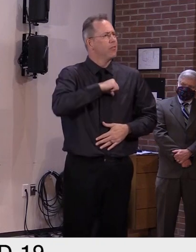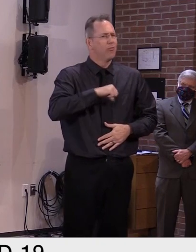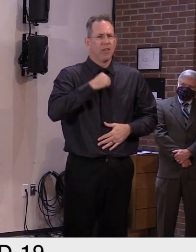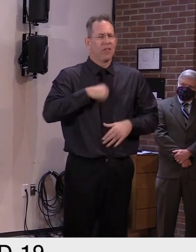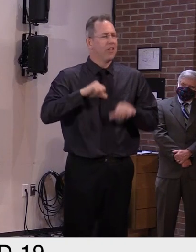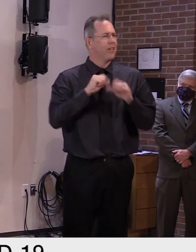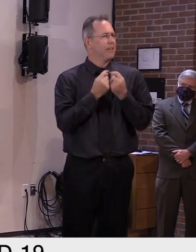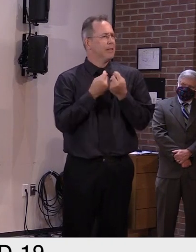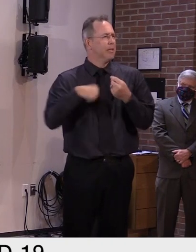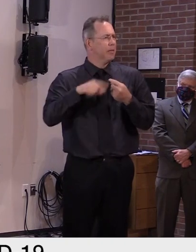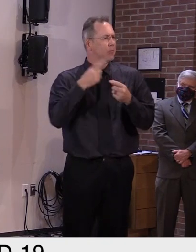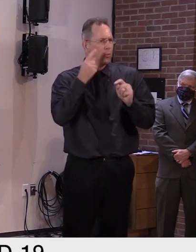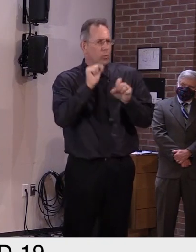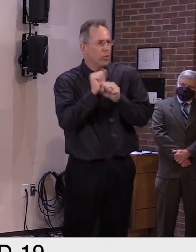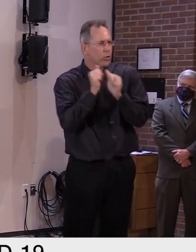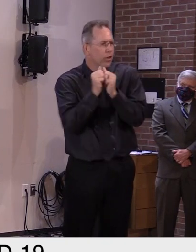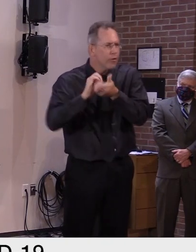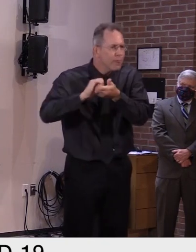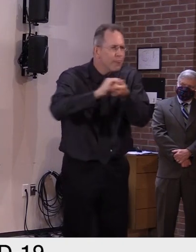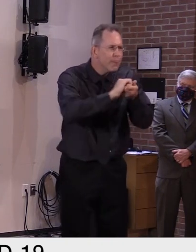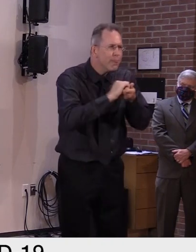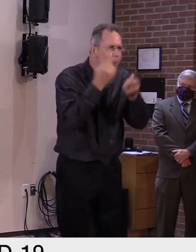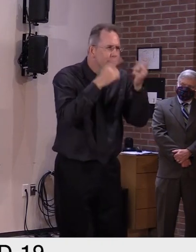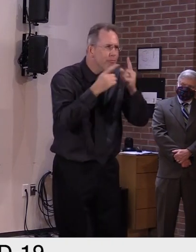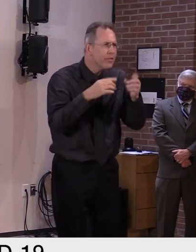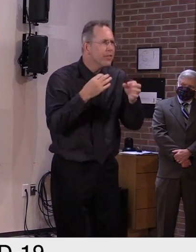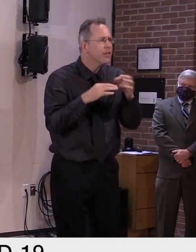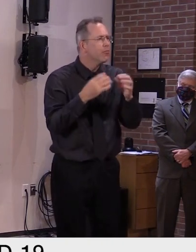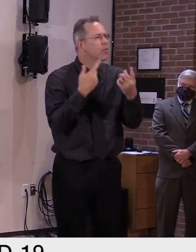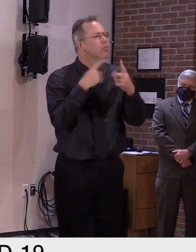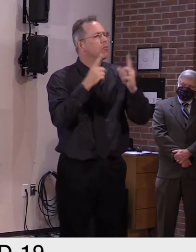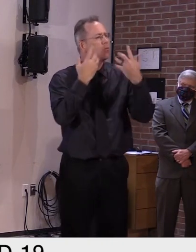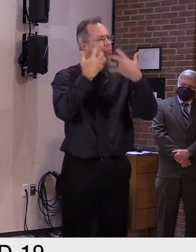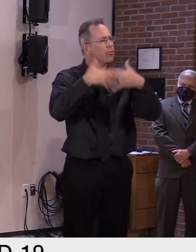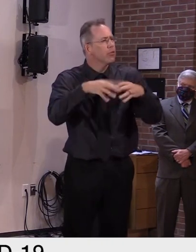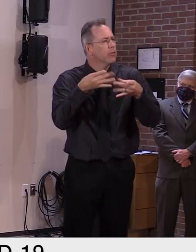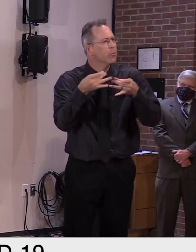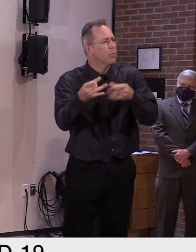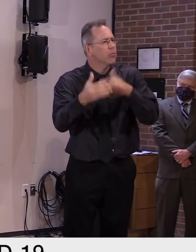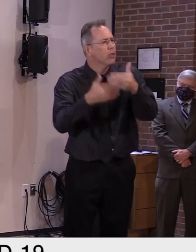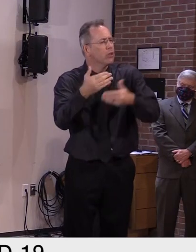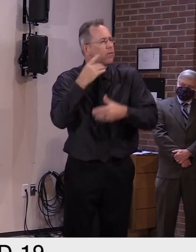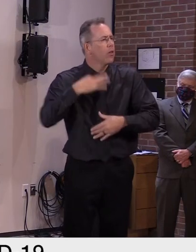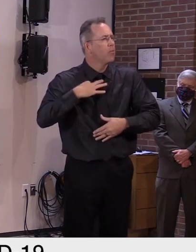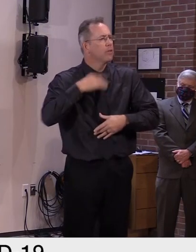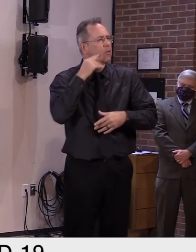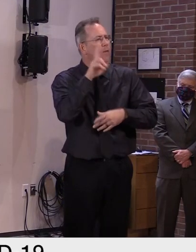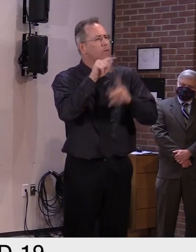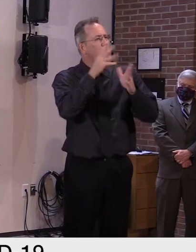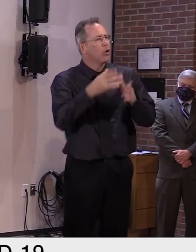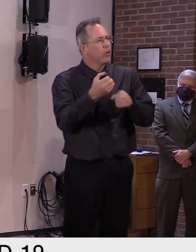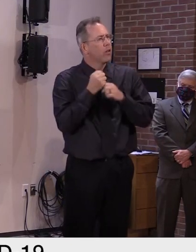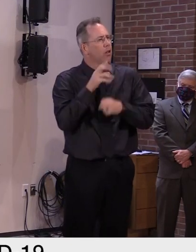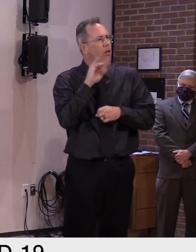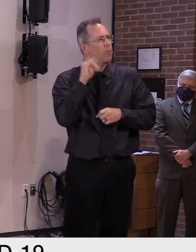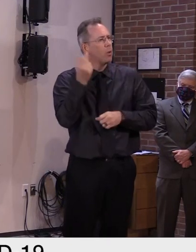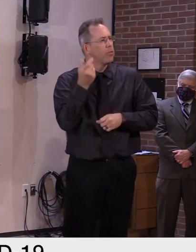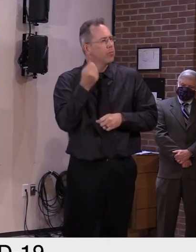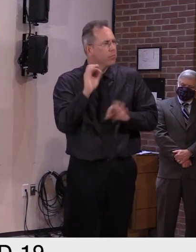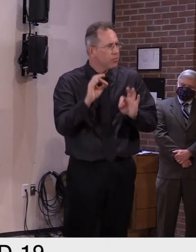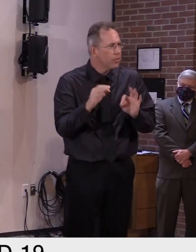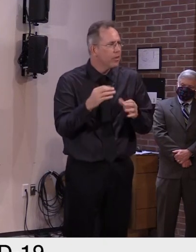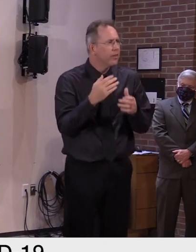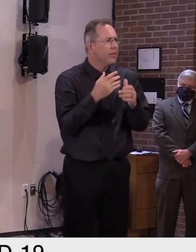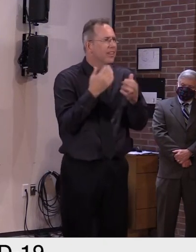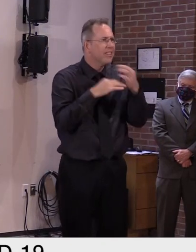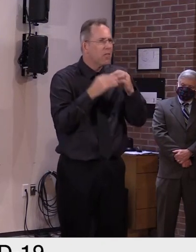better experience by breaking down some of those silos. So I'm very proud of the fact that our agencies and departments have worked together and try to